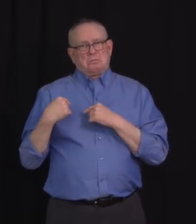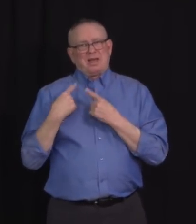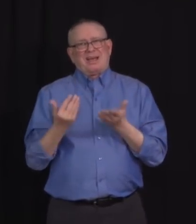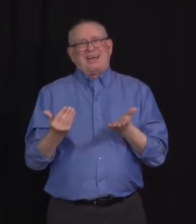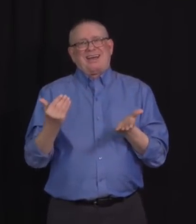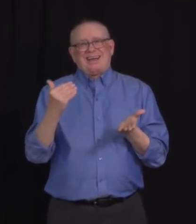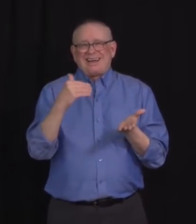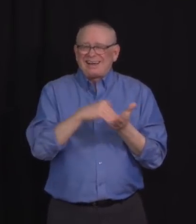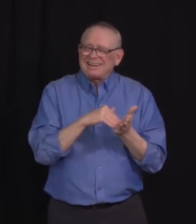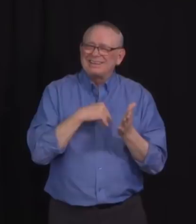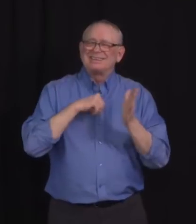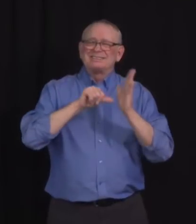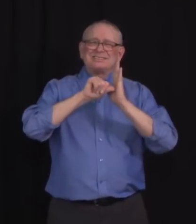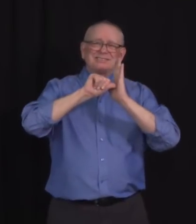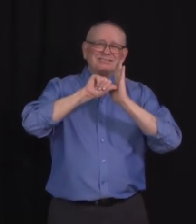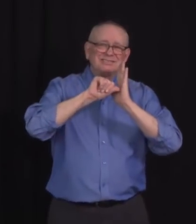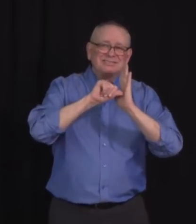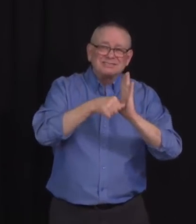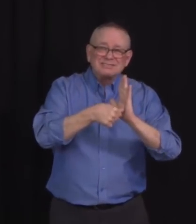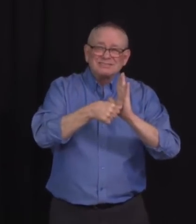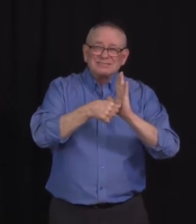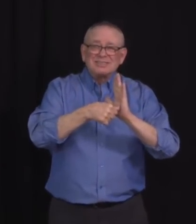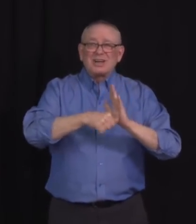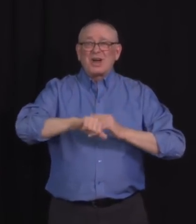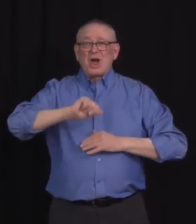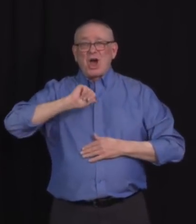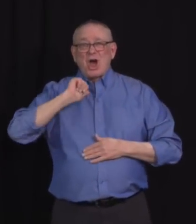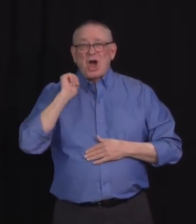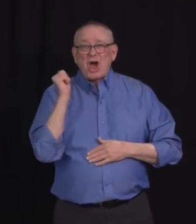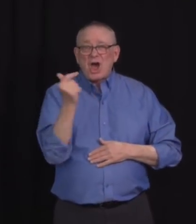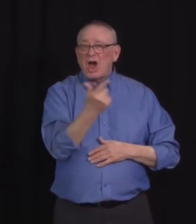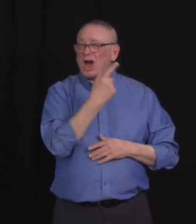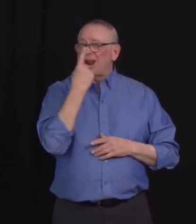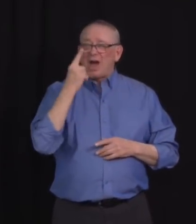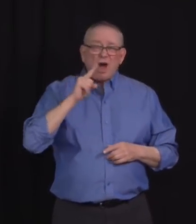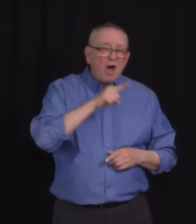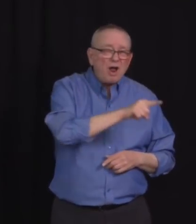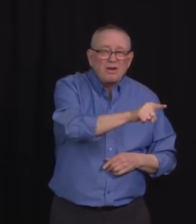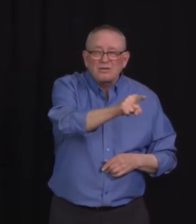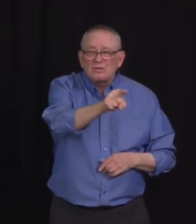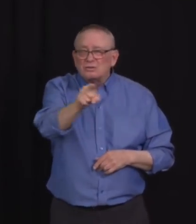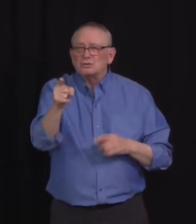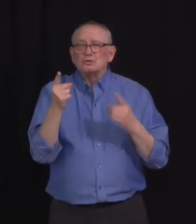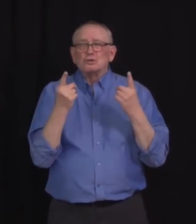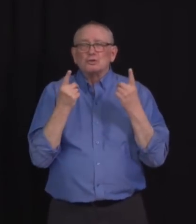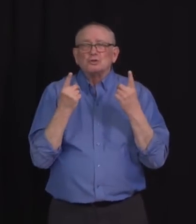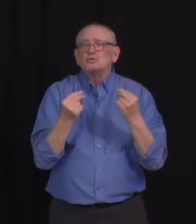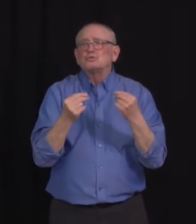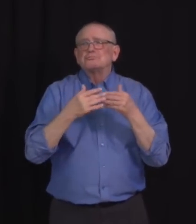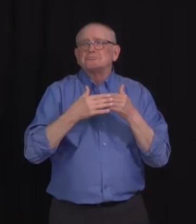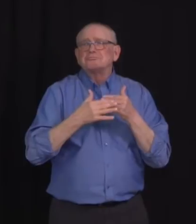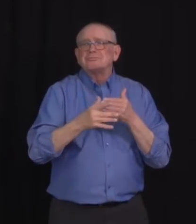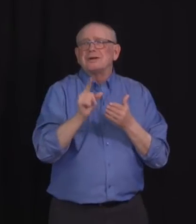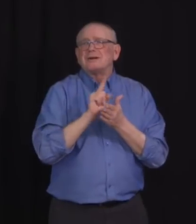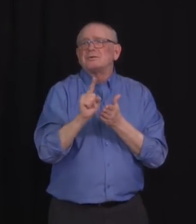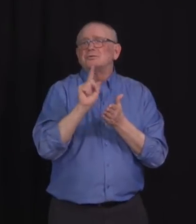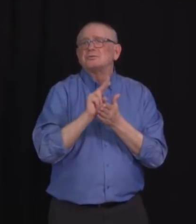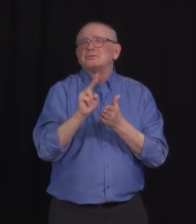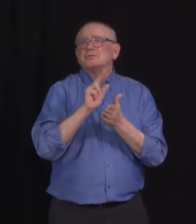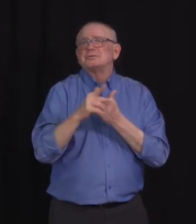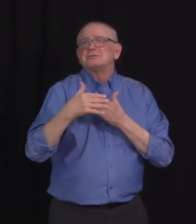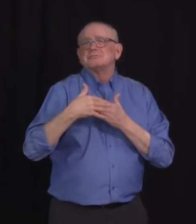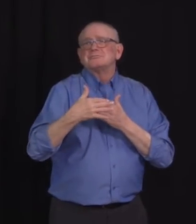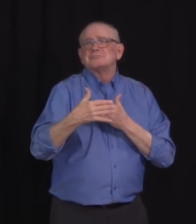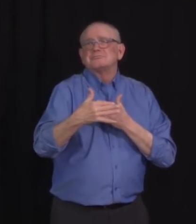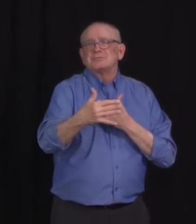now and in the coming weeks, that is the only thing that will determine our future. And and making sure that we're following the public health